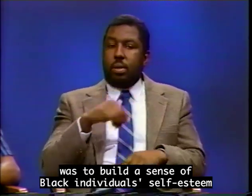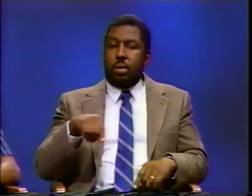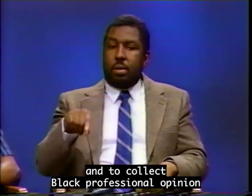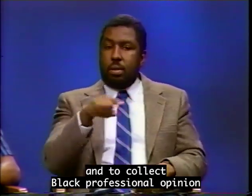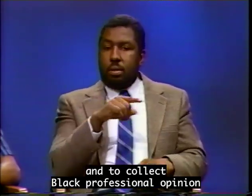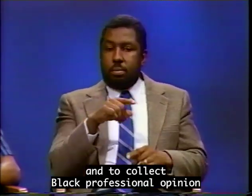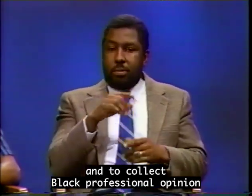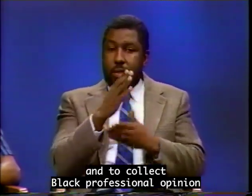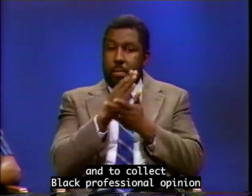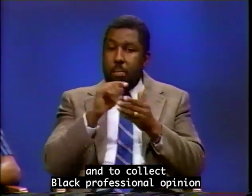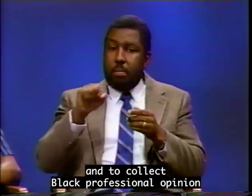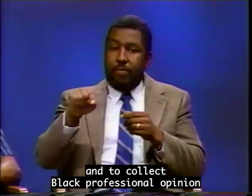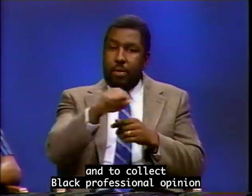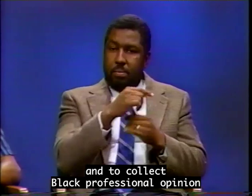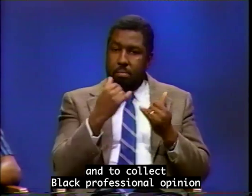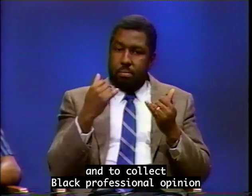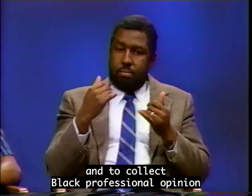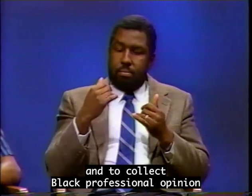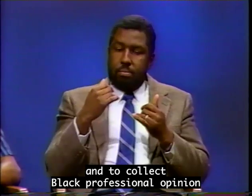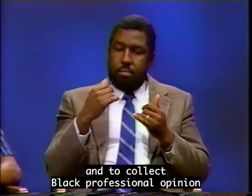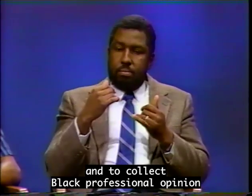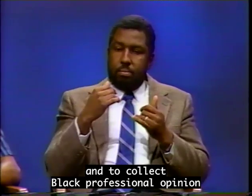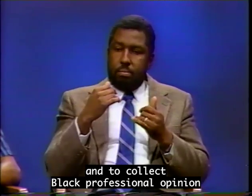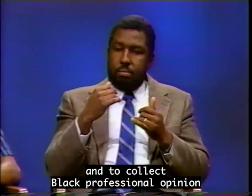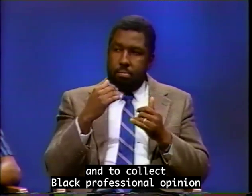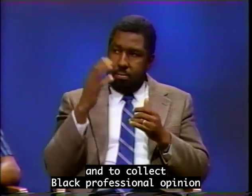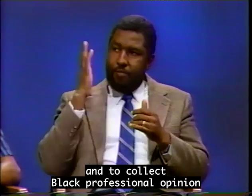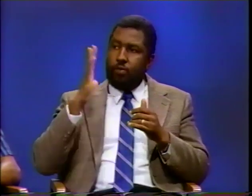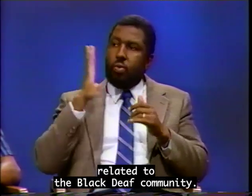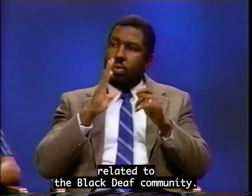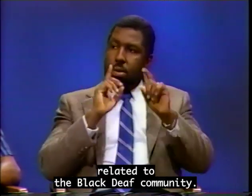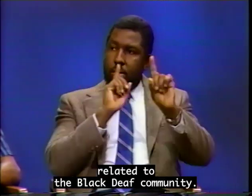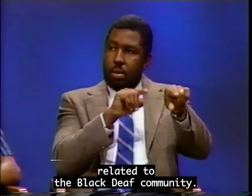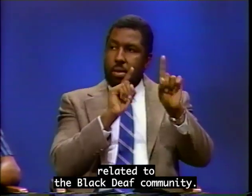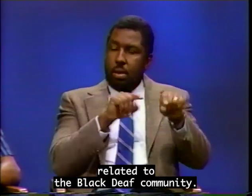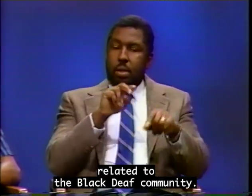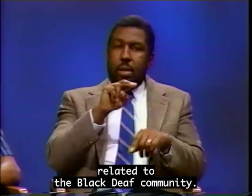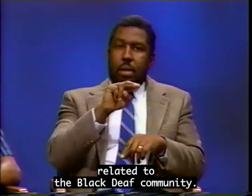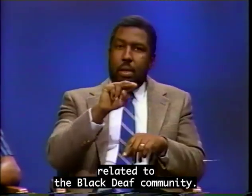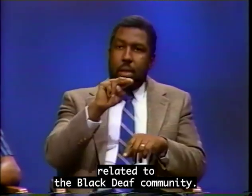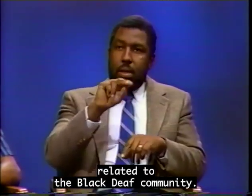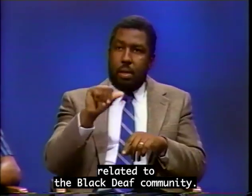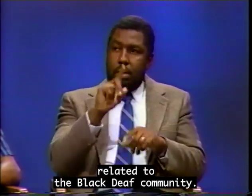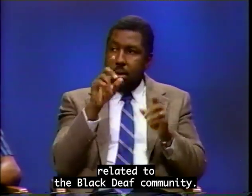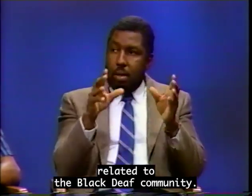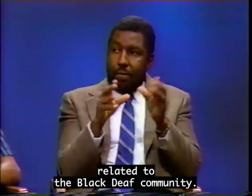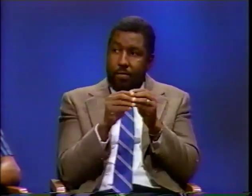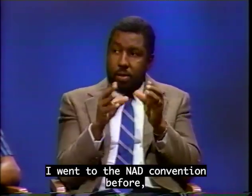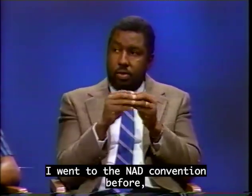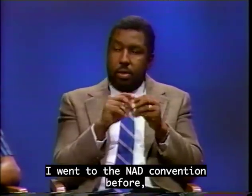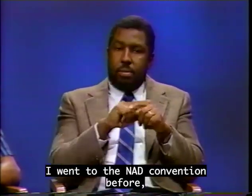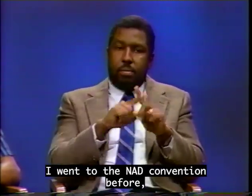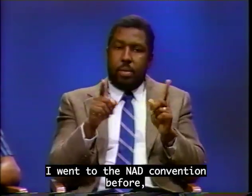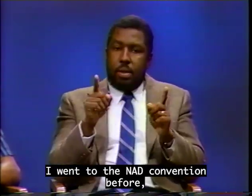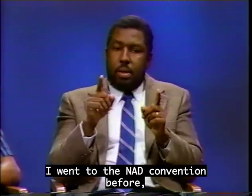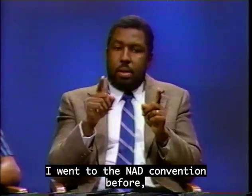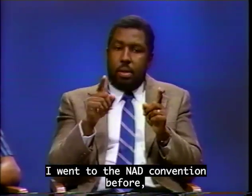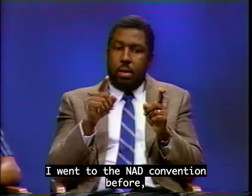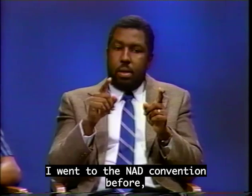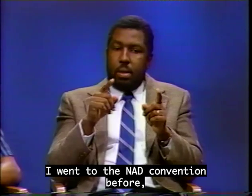self-esteem and to collect black professional opinion related to the black deaf community. I went to the NAD convention